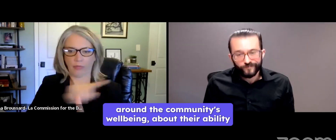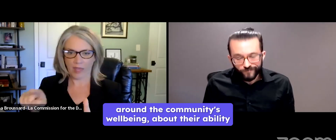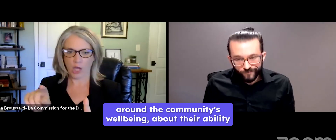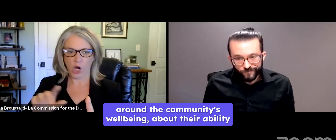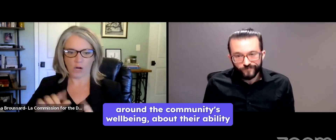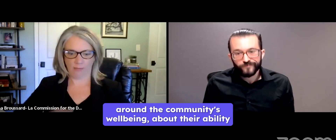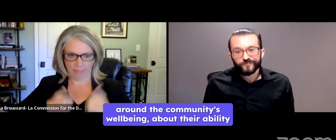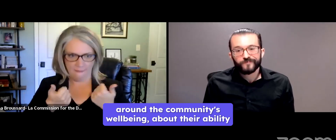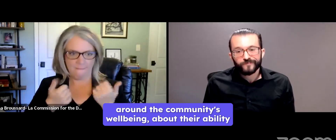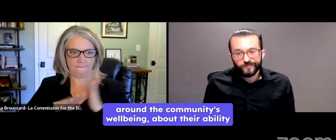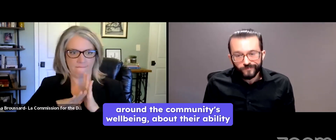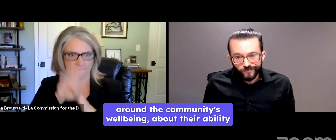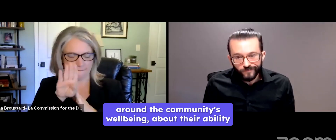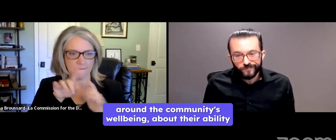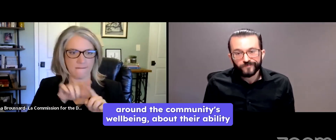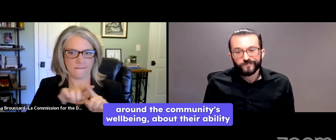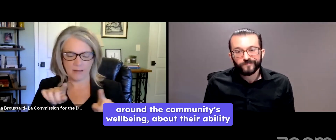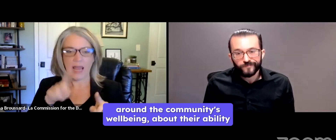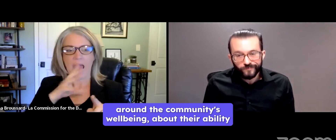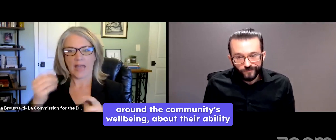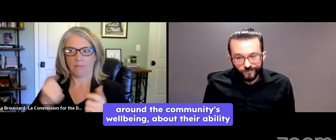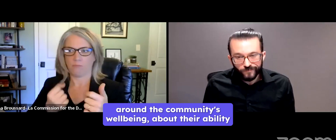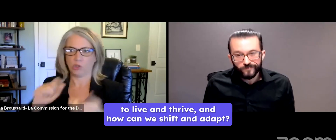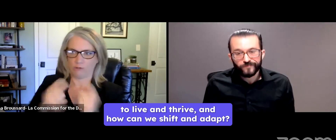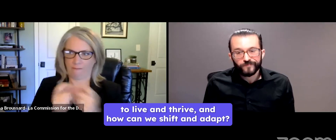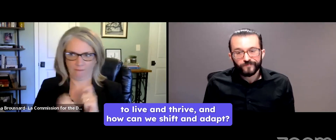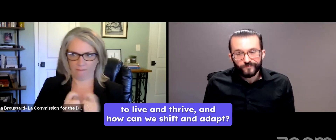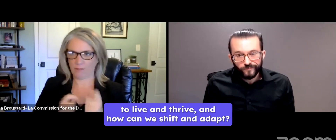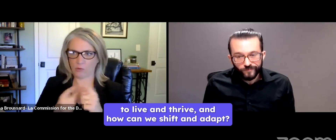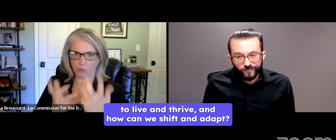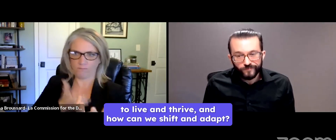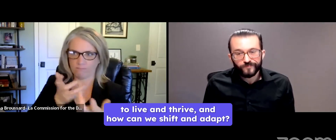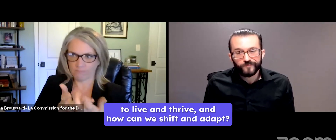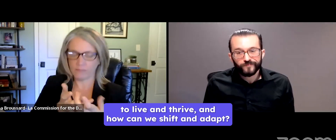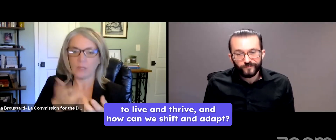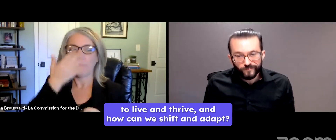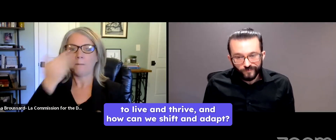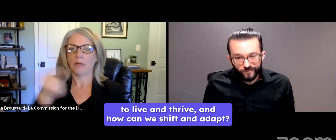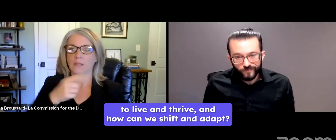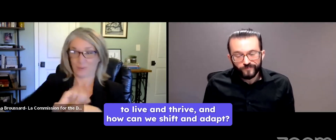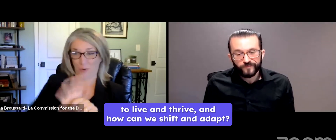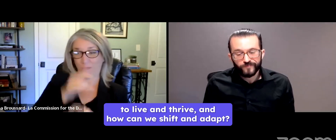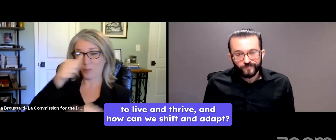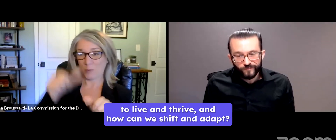the community's well-being, about their ability to live and thrive, and how can we shift and